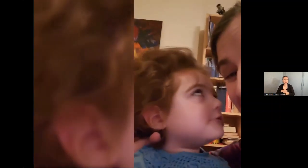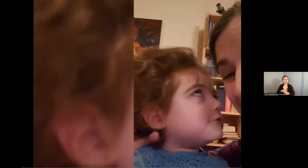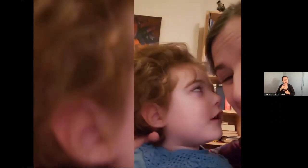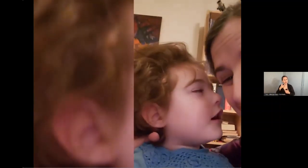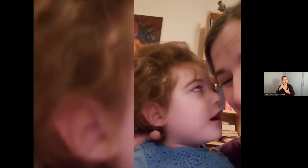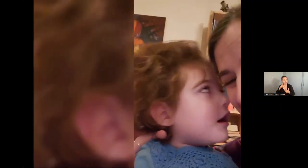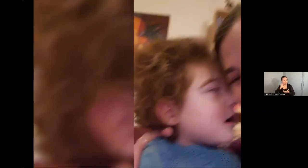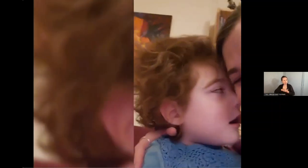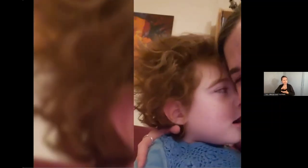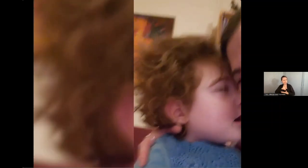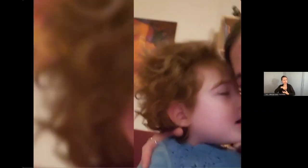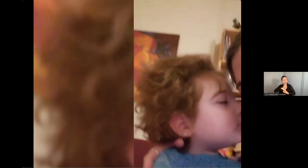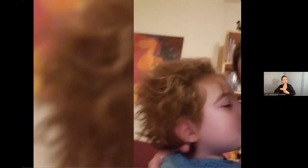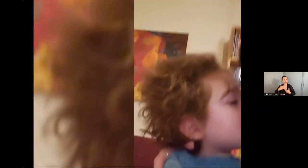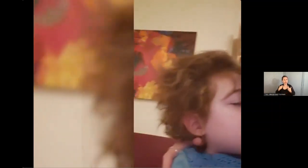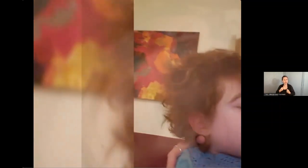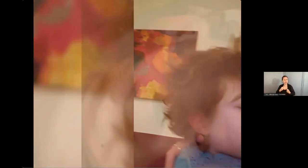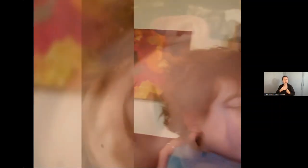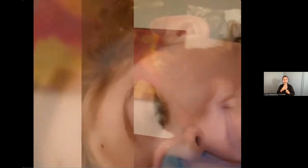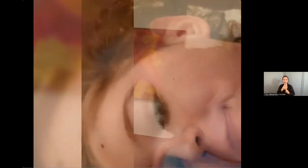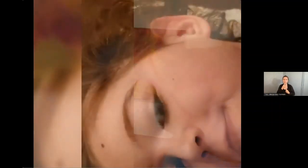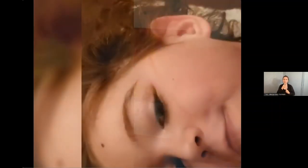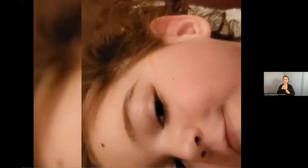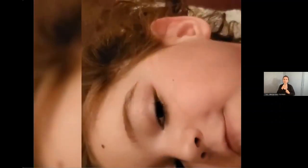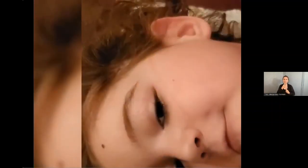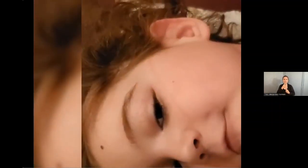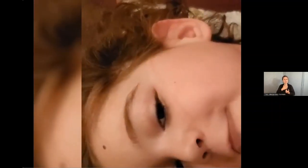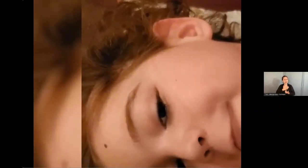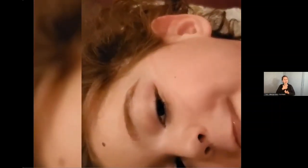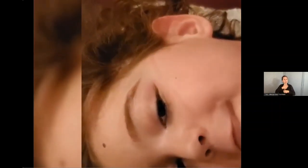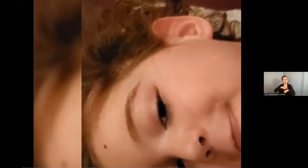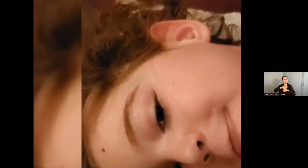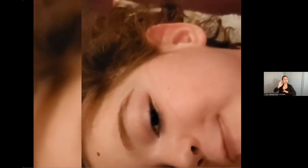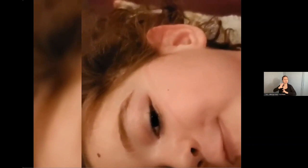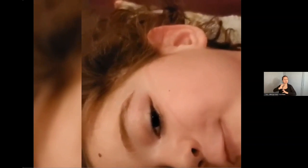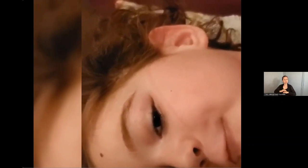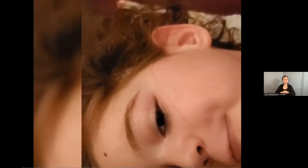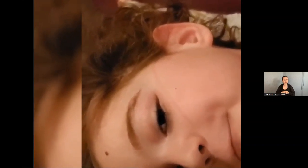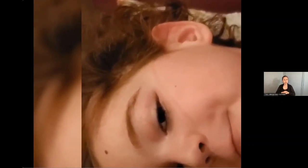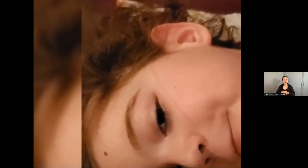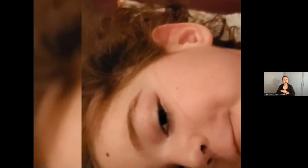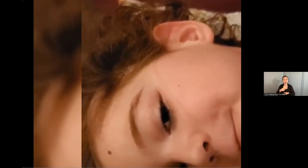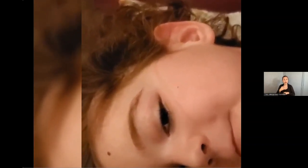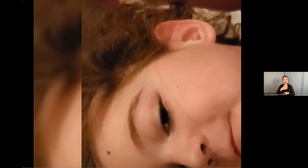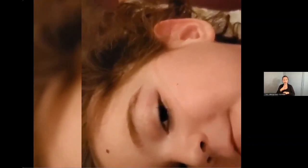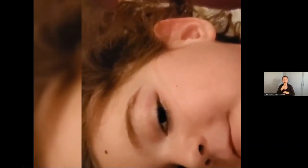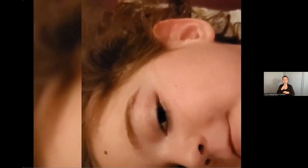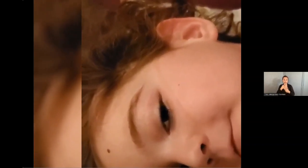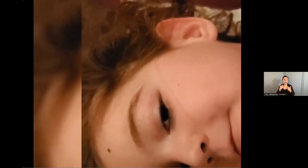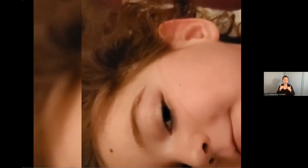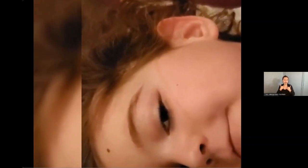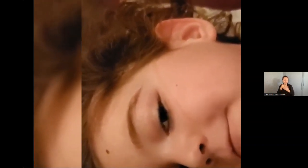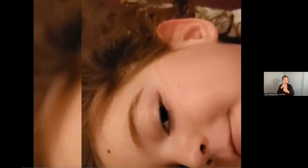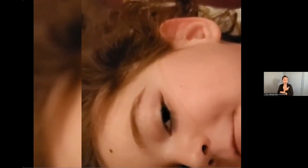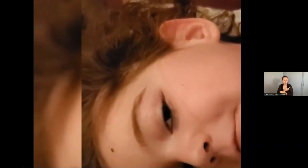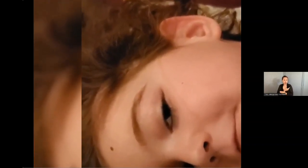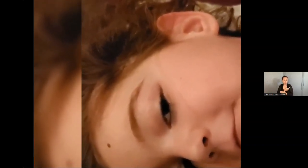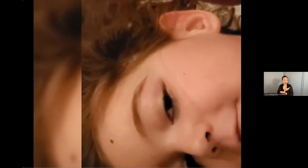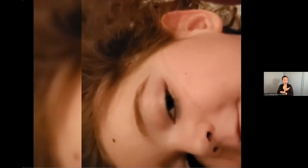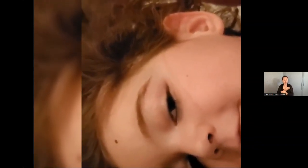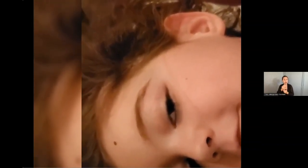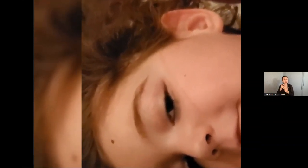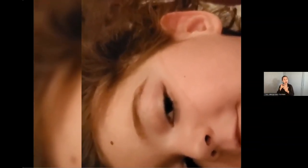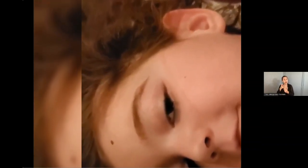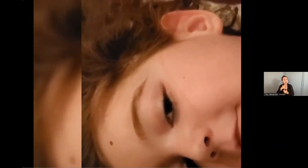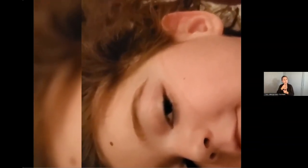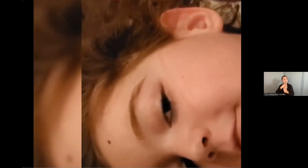healthy. I miss this blissful blindness. I miss saying I have a daughter without having to add that she